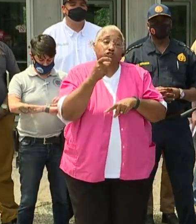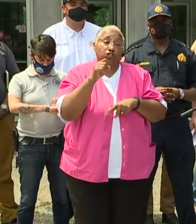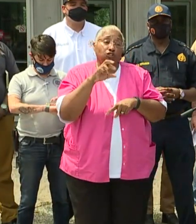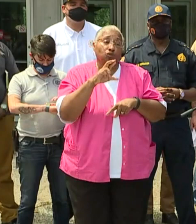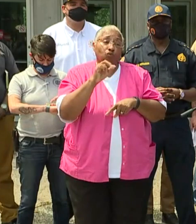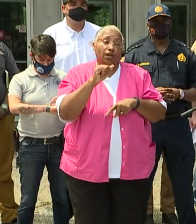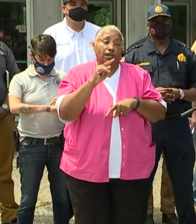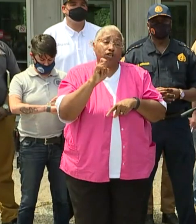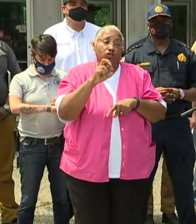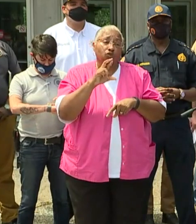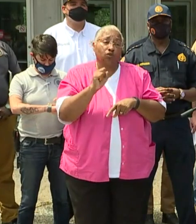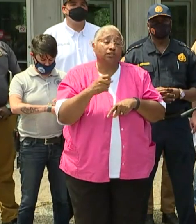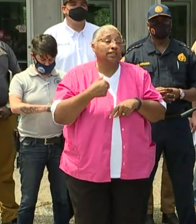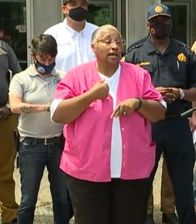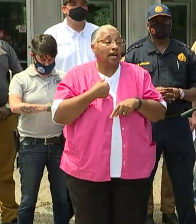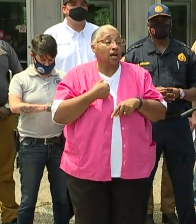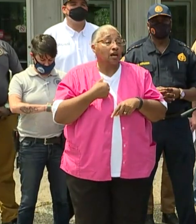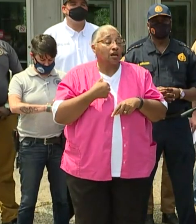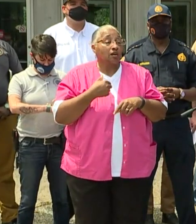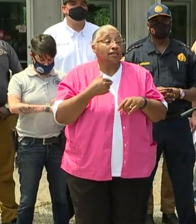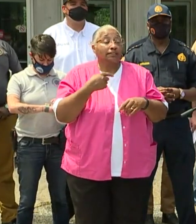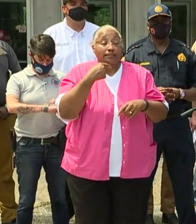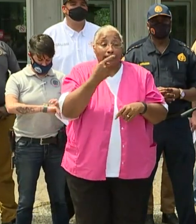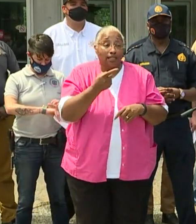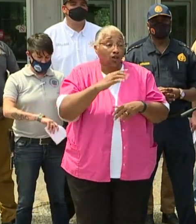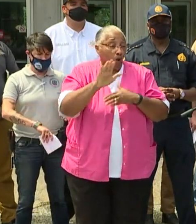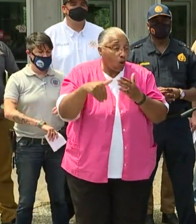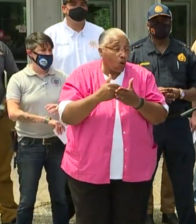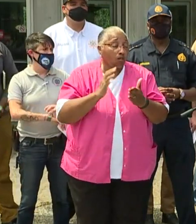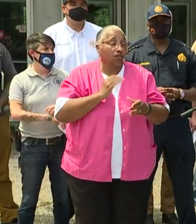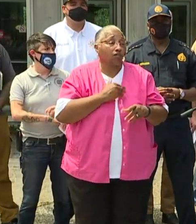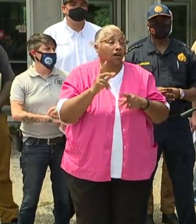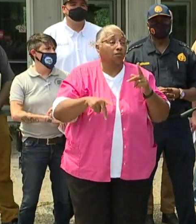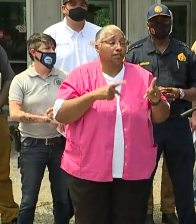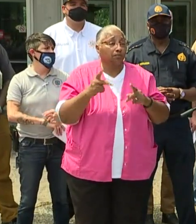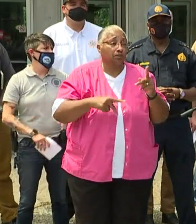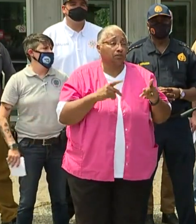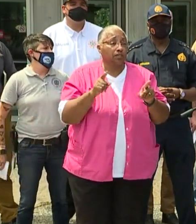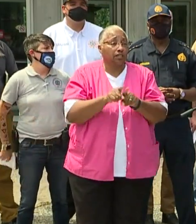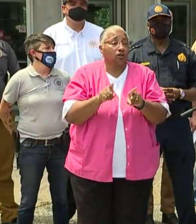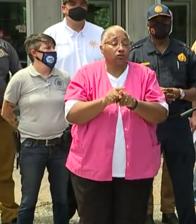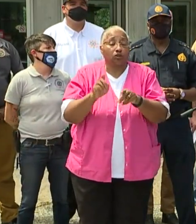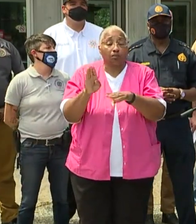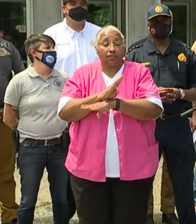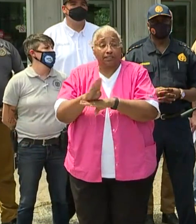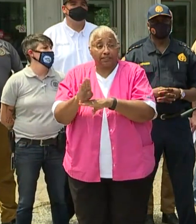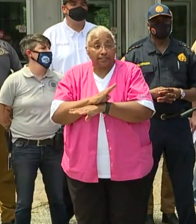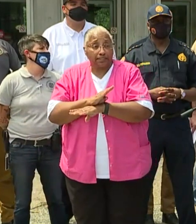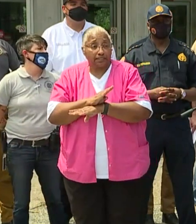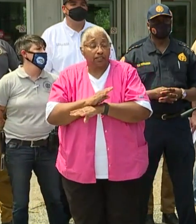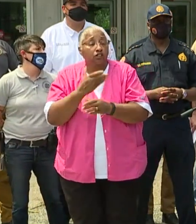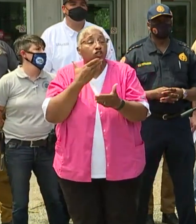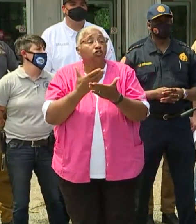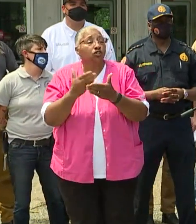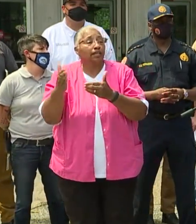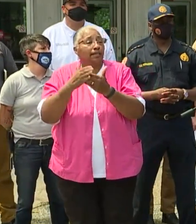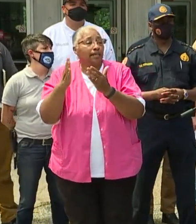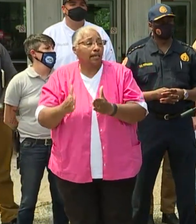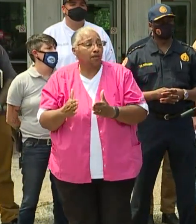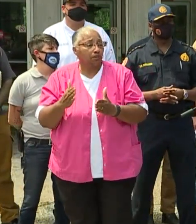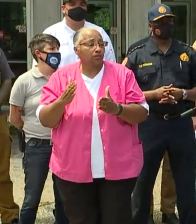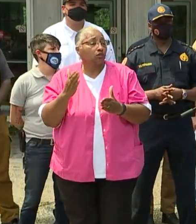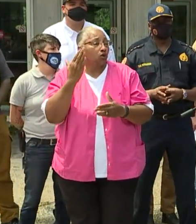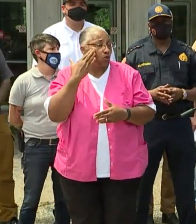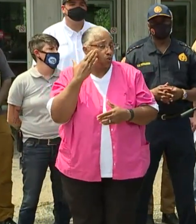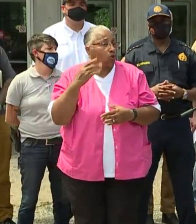of our people and businesses that have the capacity in the city to be good neighbors, as I know